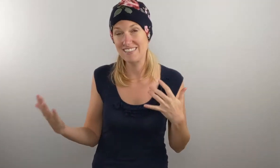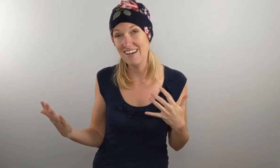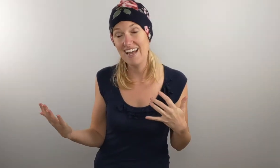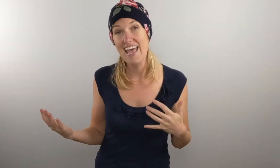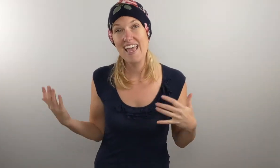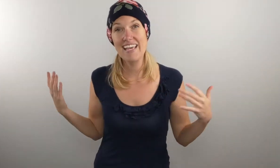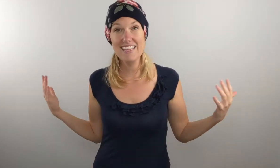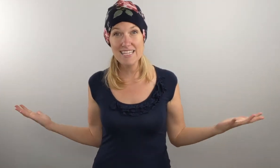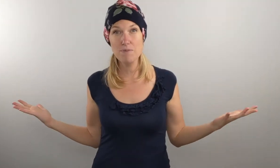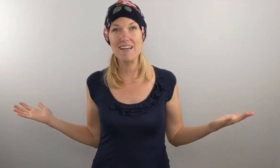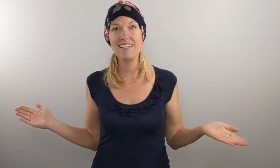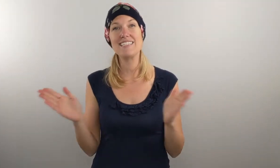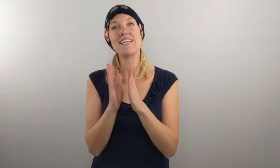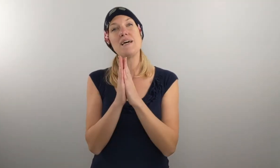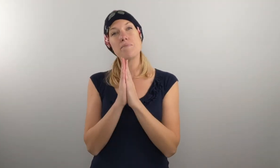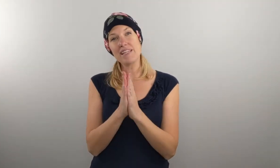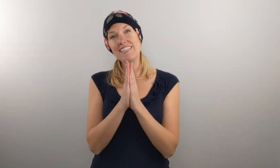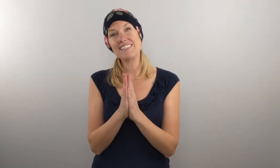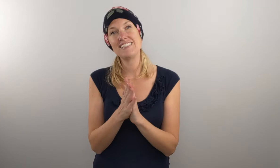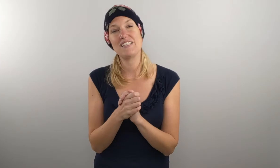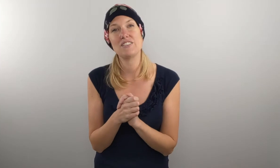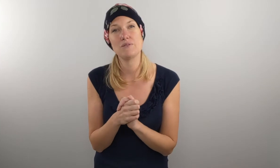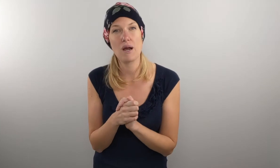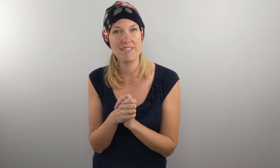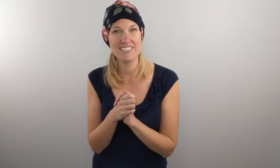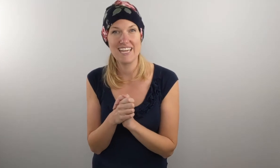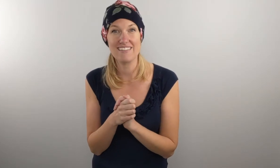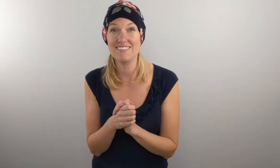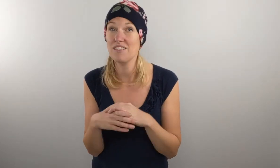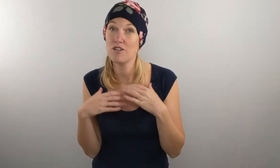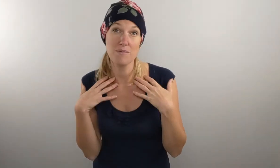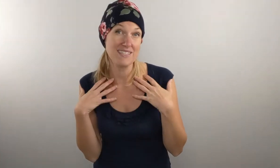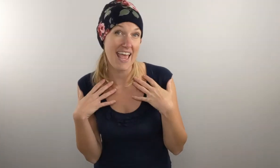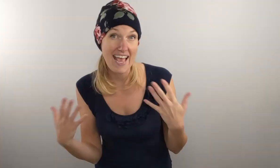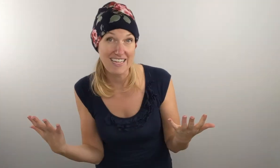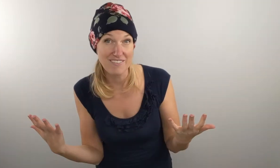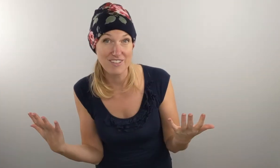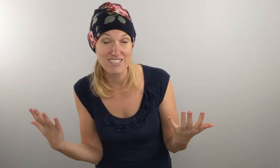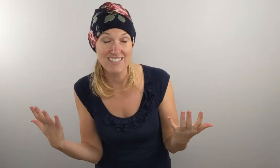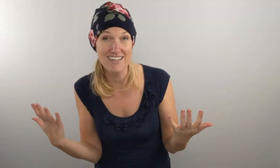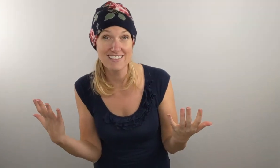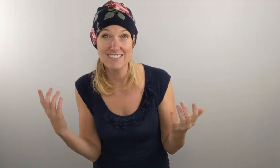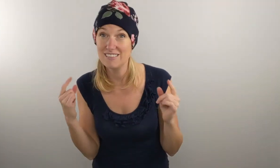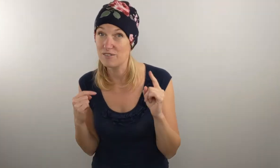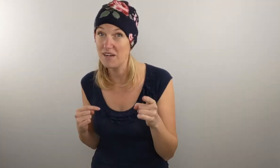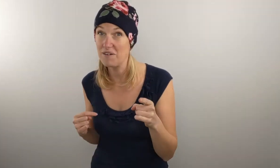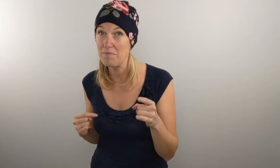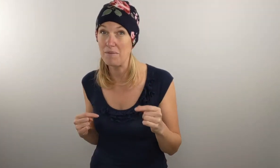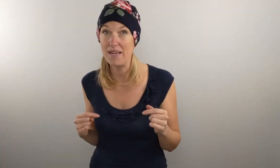song. And last but not least, please consider subscribing to the channel so you don't miss any future songs, because your favorite might be coming